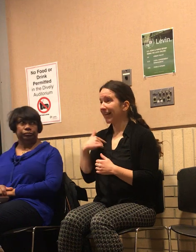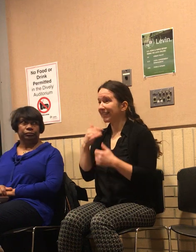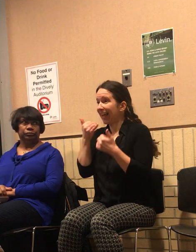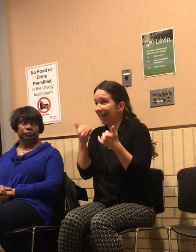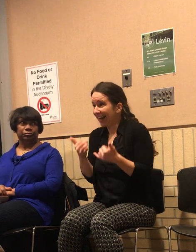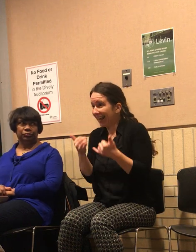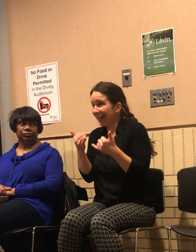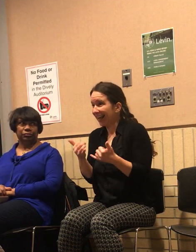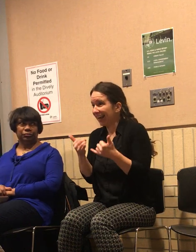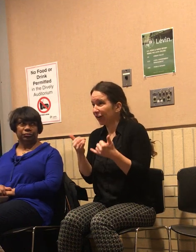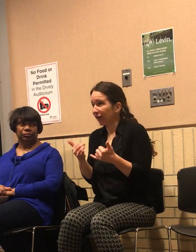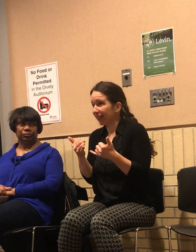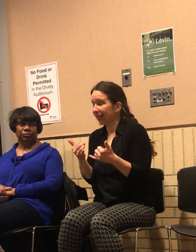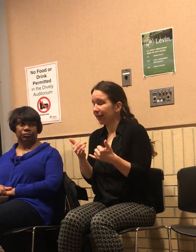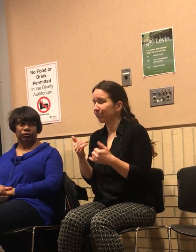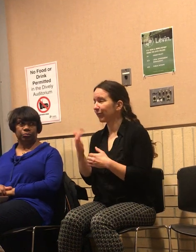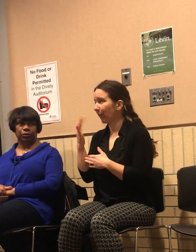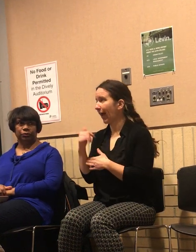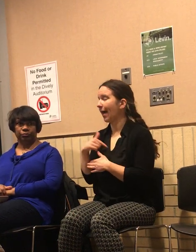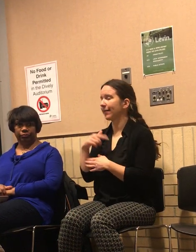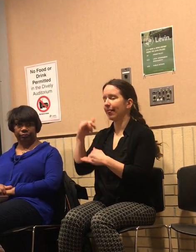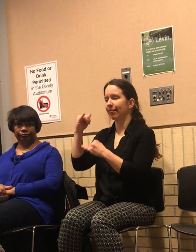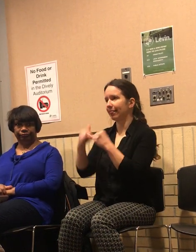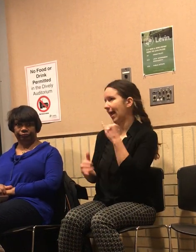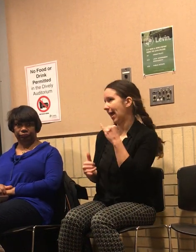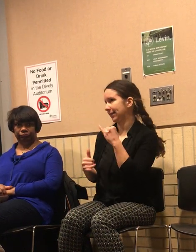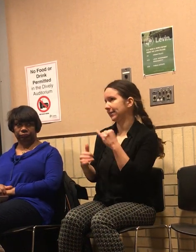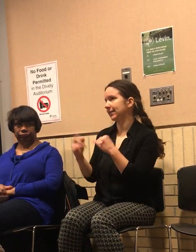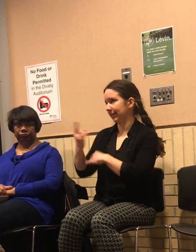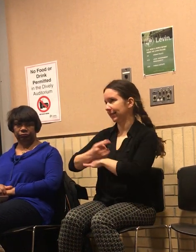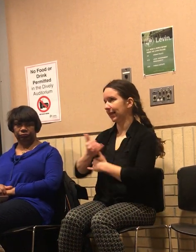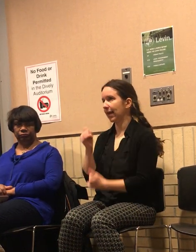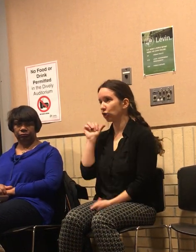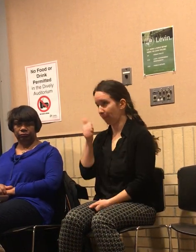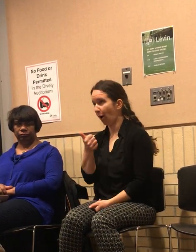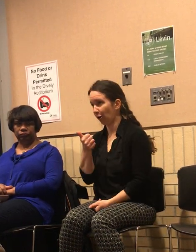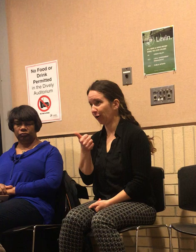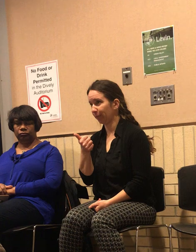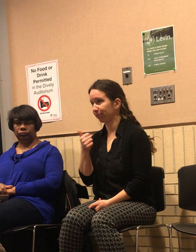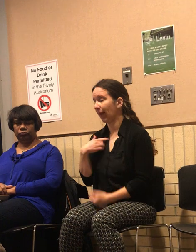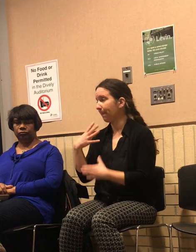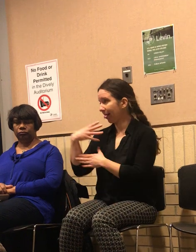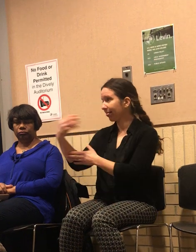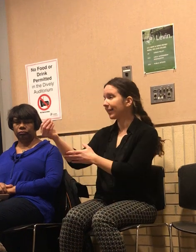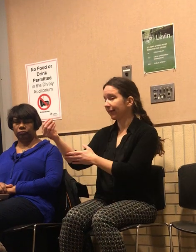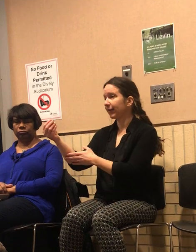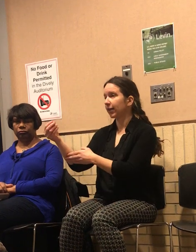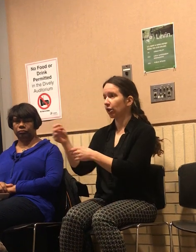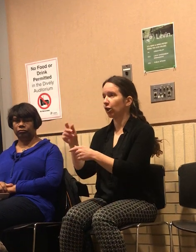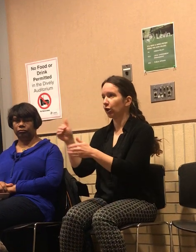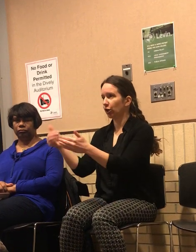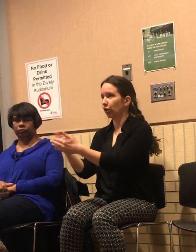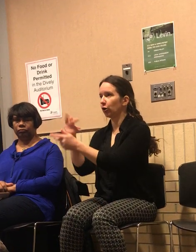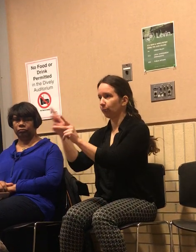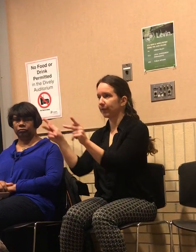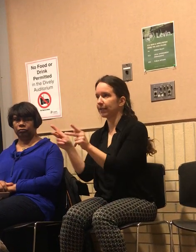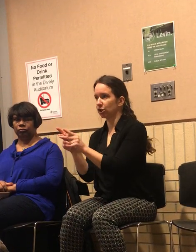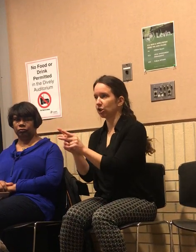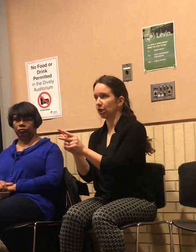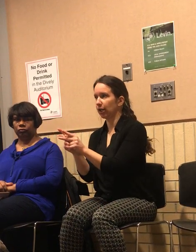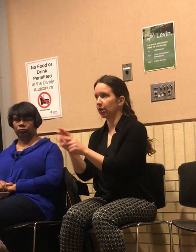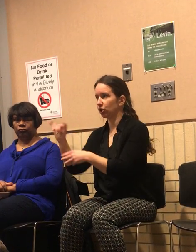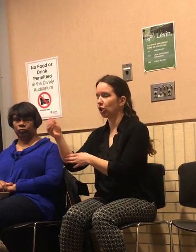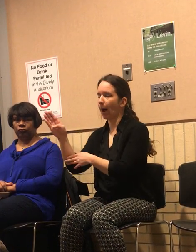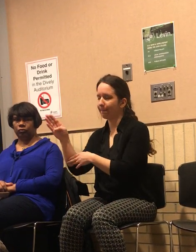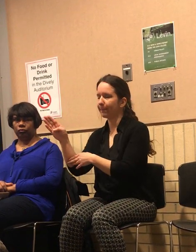at the Cuyahoga Land Bank. I'm going to be leaving to take a position at the Northeast Ohio Regional Sewer District.